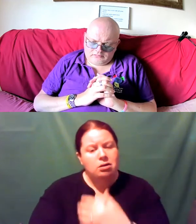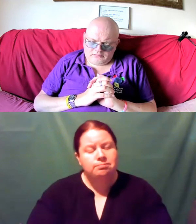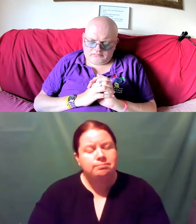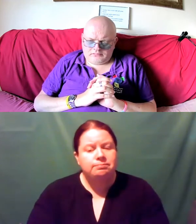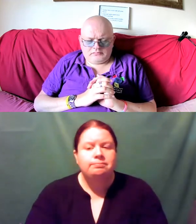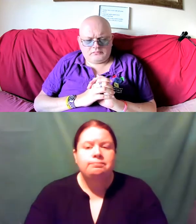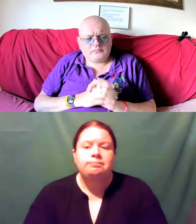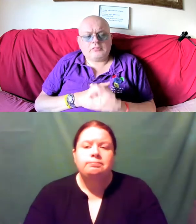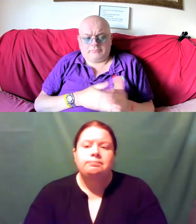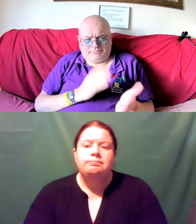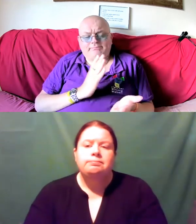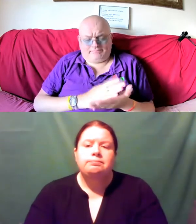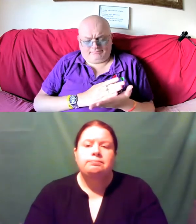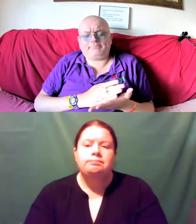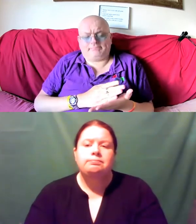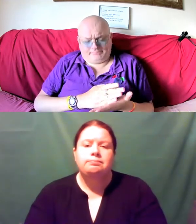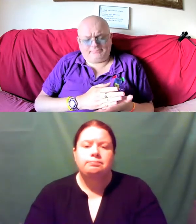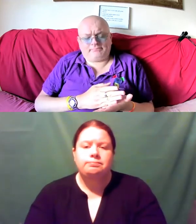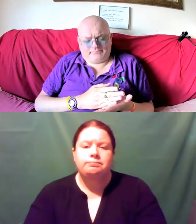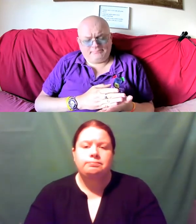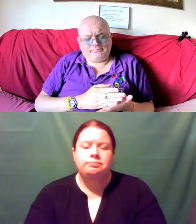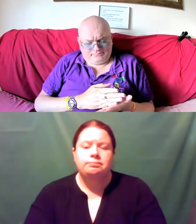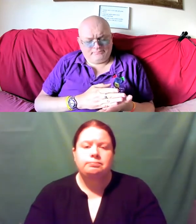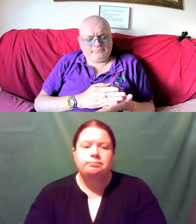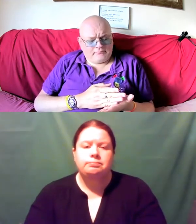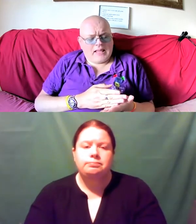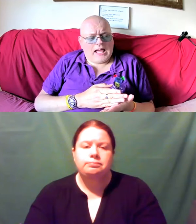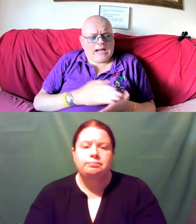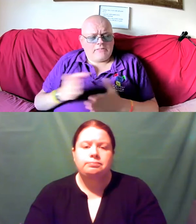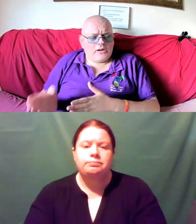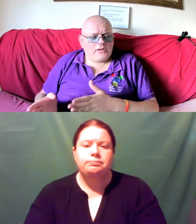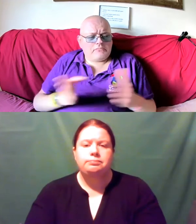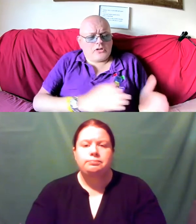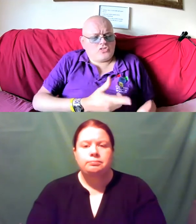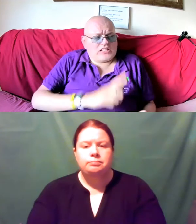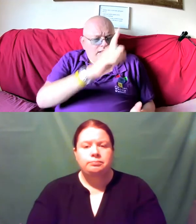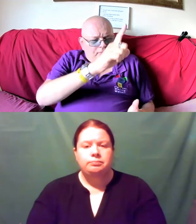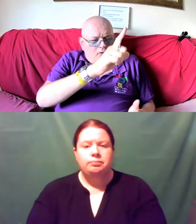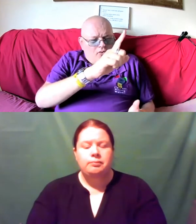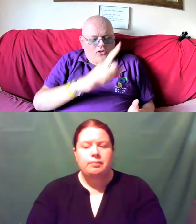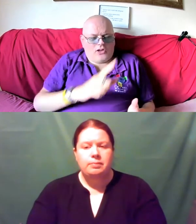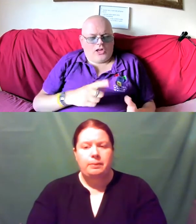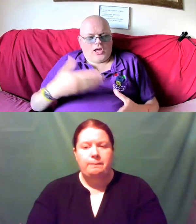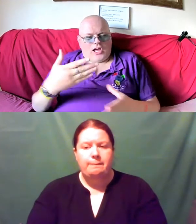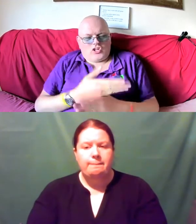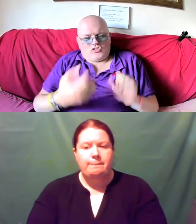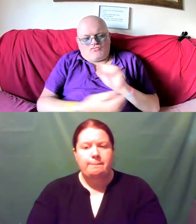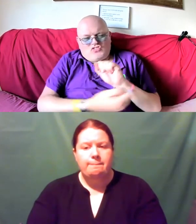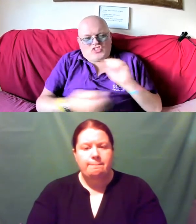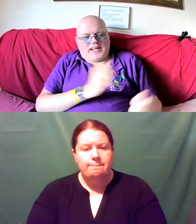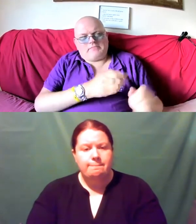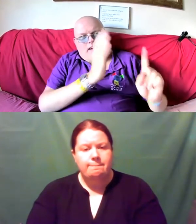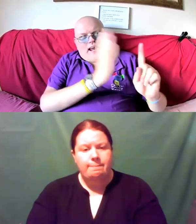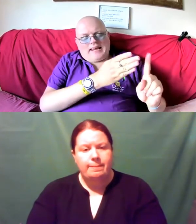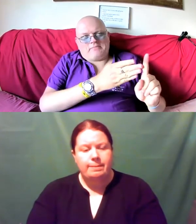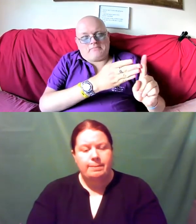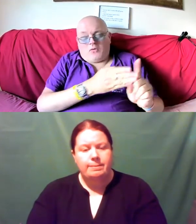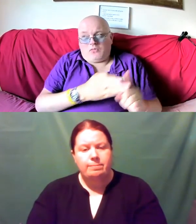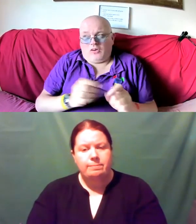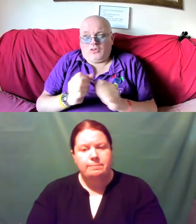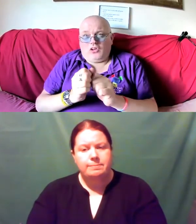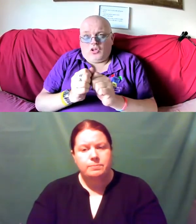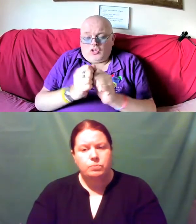mean, So when I moved to Liverpool, I'd planned to do a big career change. You know, I actually trained in journalism and website